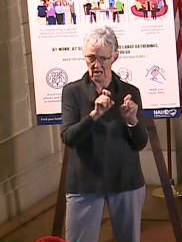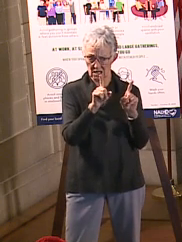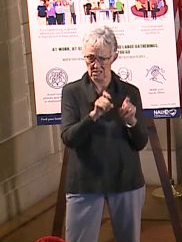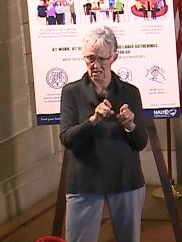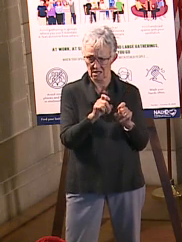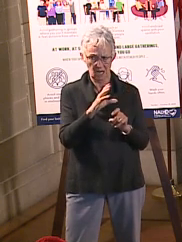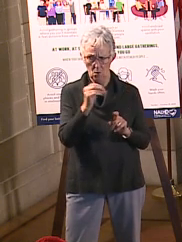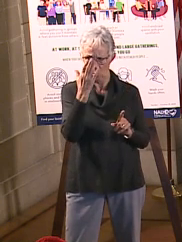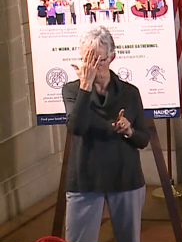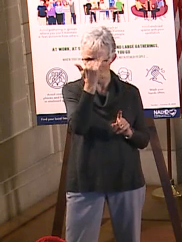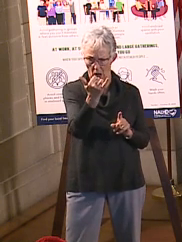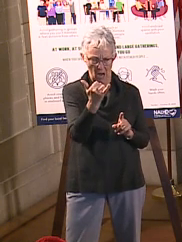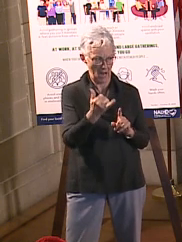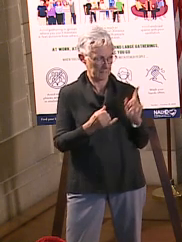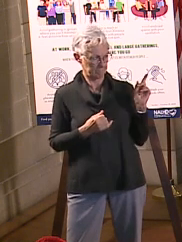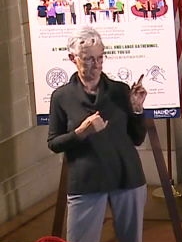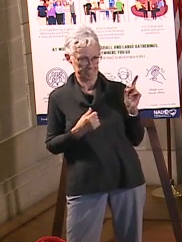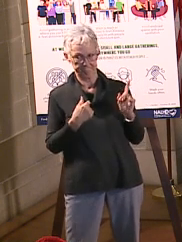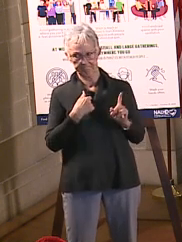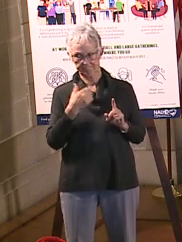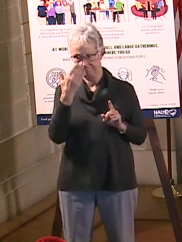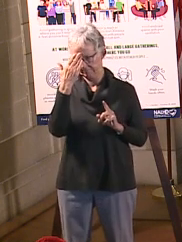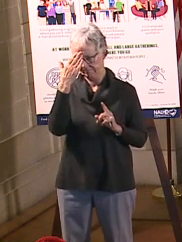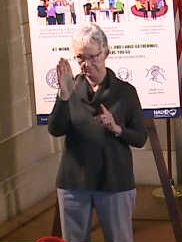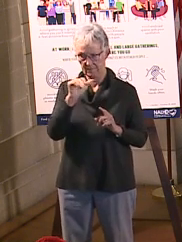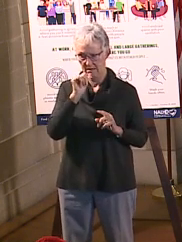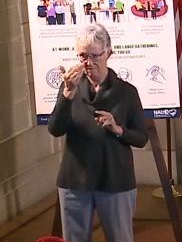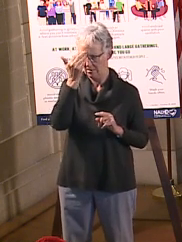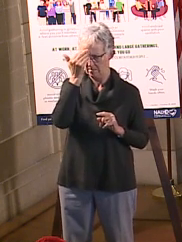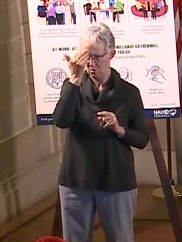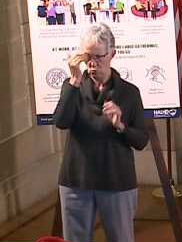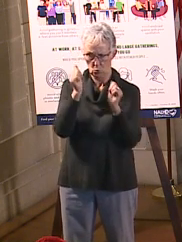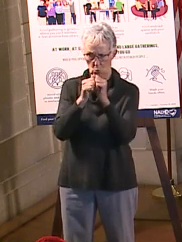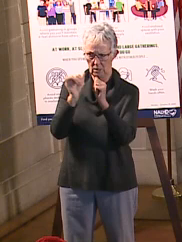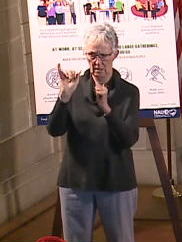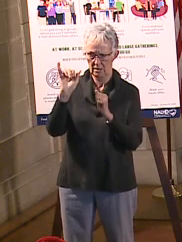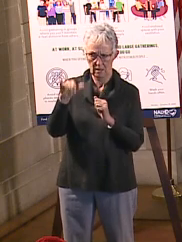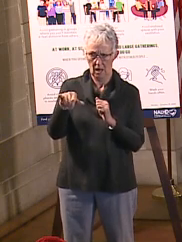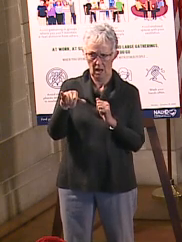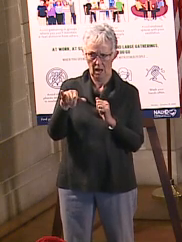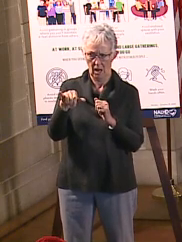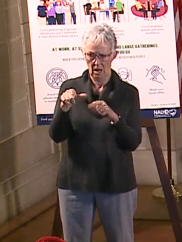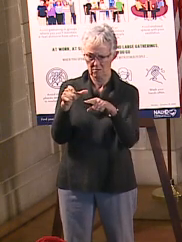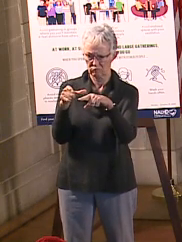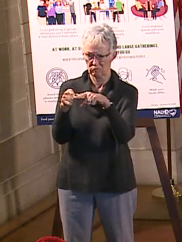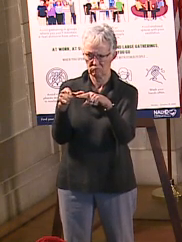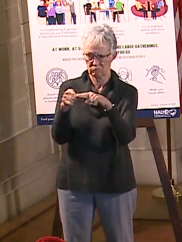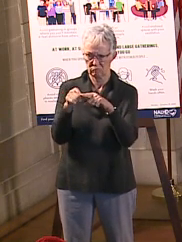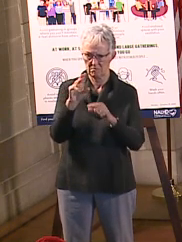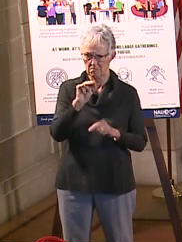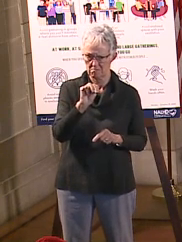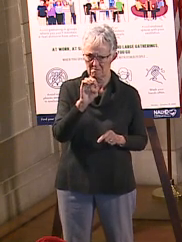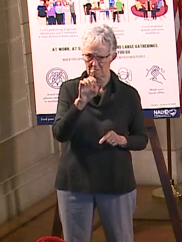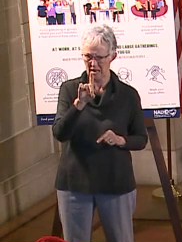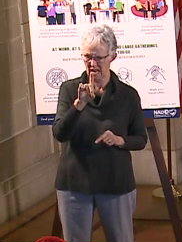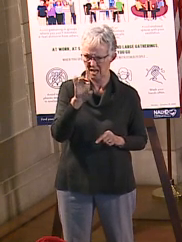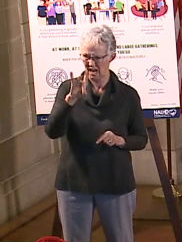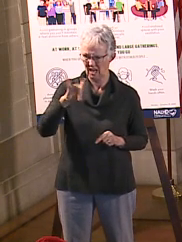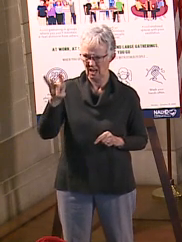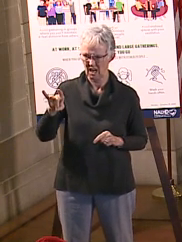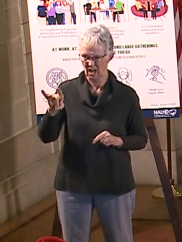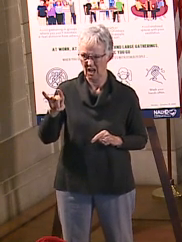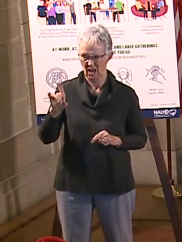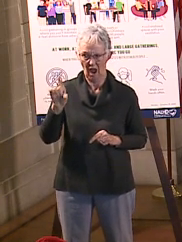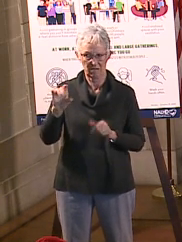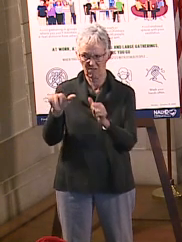that, so we're going to have to get back to you on that one. I'm not familiar with that term Med88, so we'll have to follow up with you on that